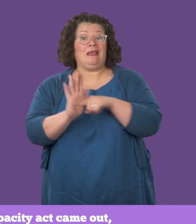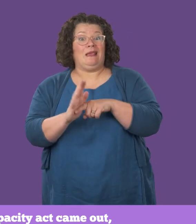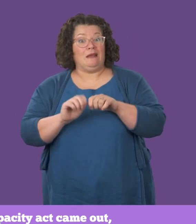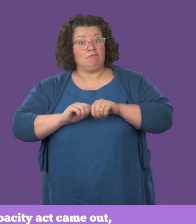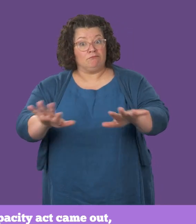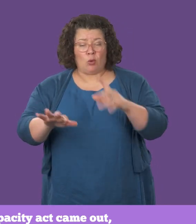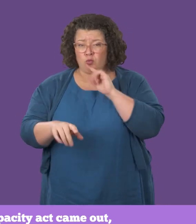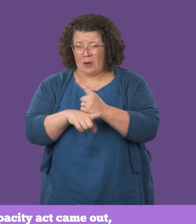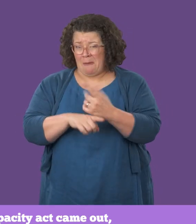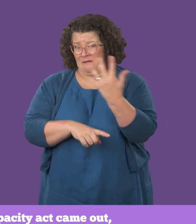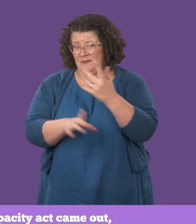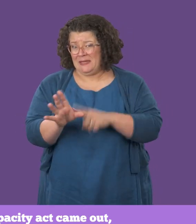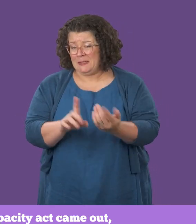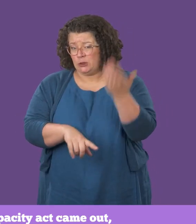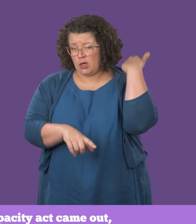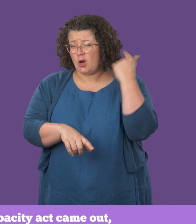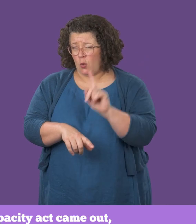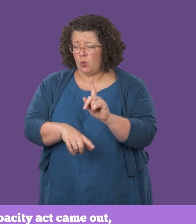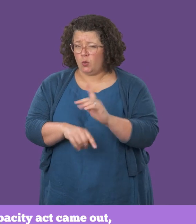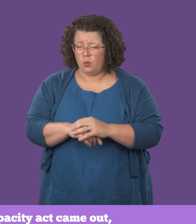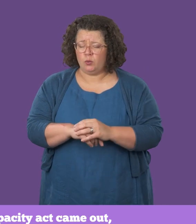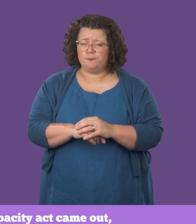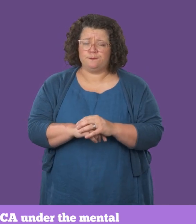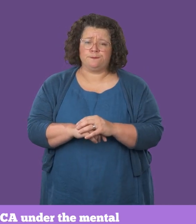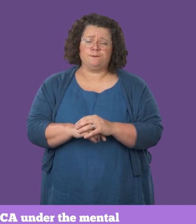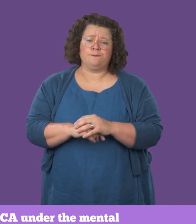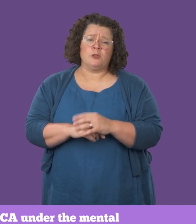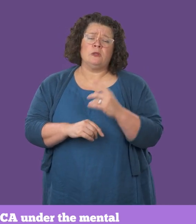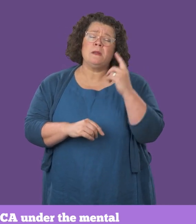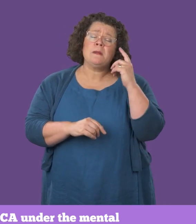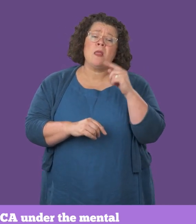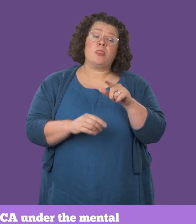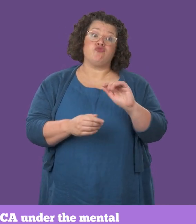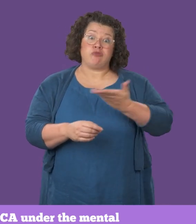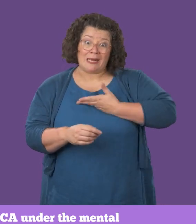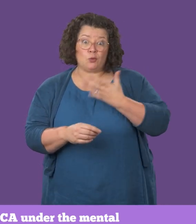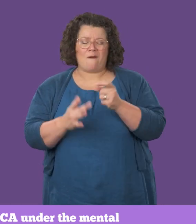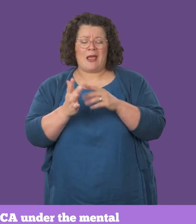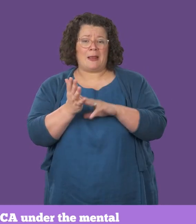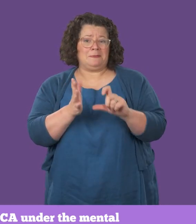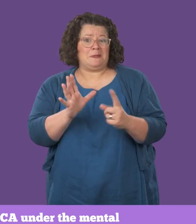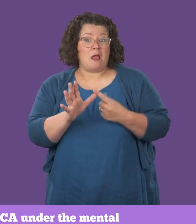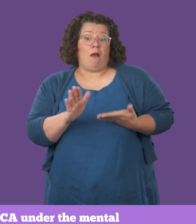ago, the rights to have an IMCA under the Mental Capacity